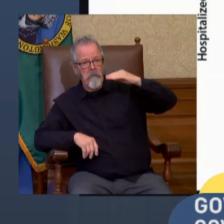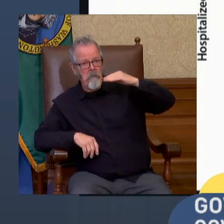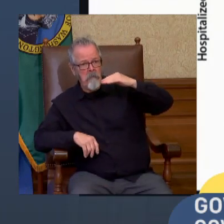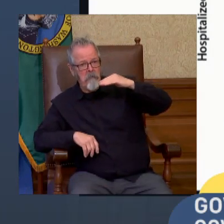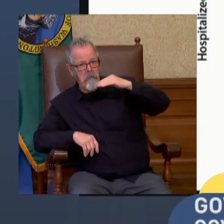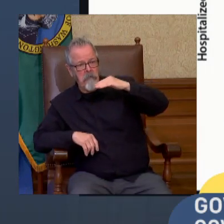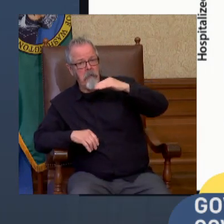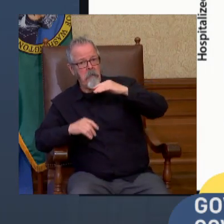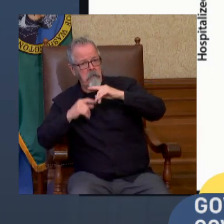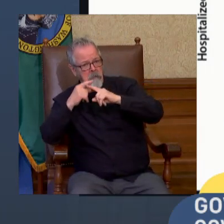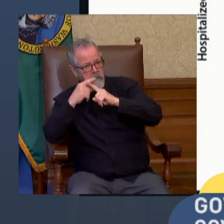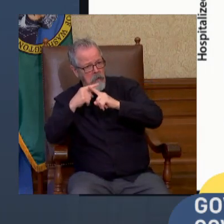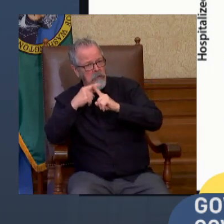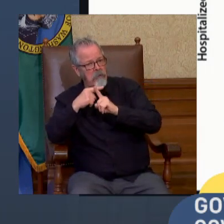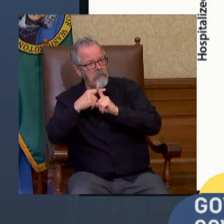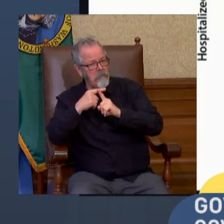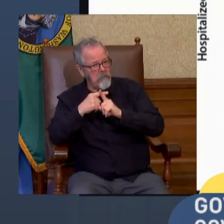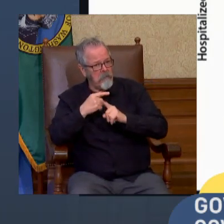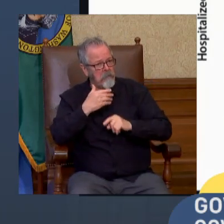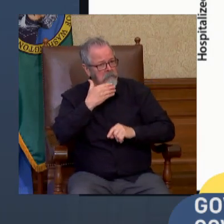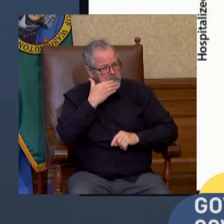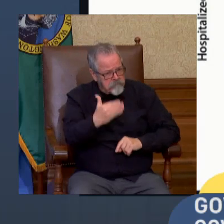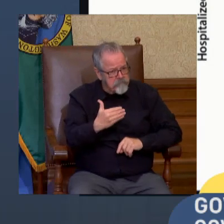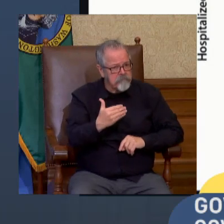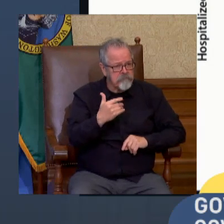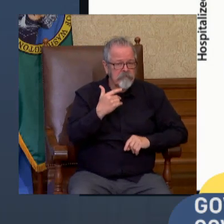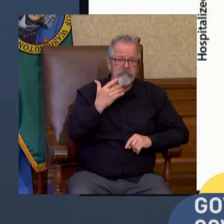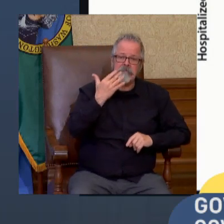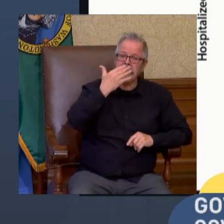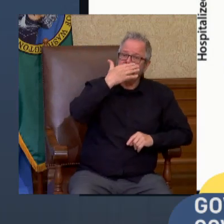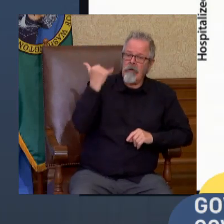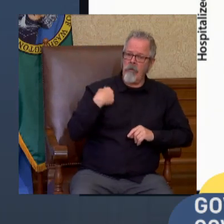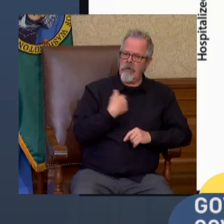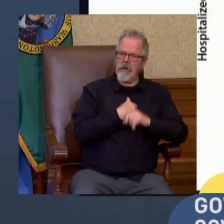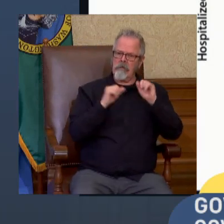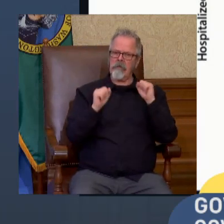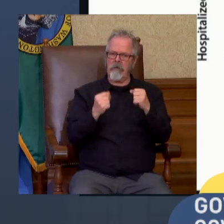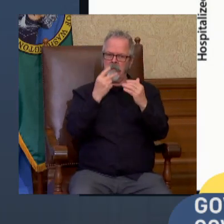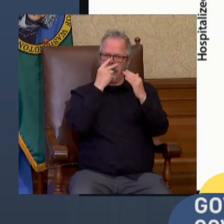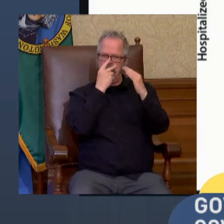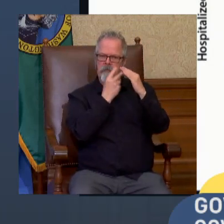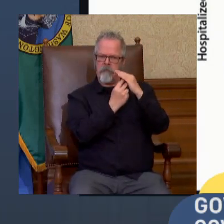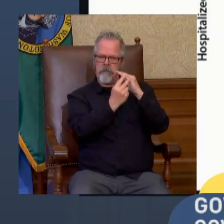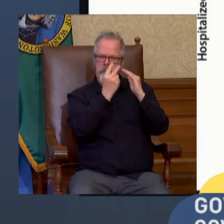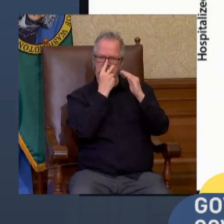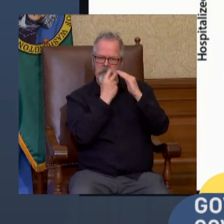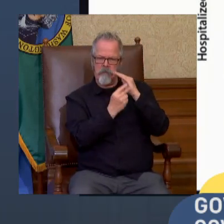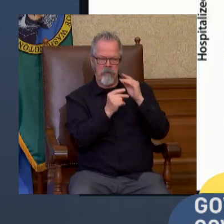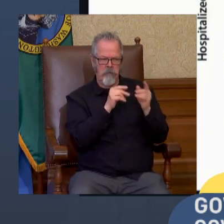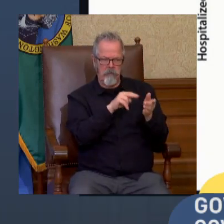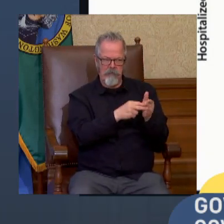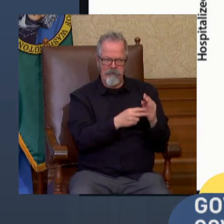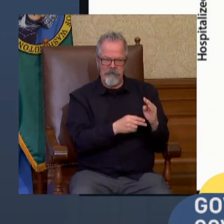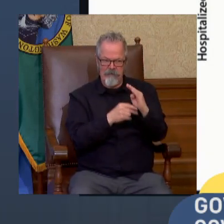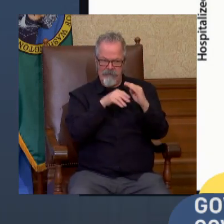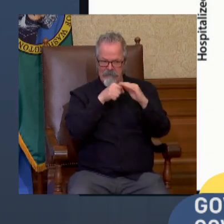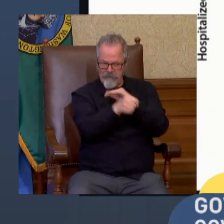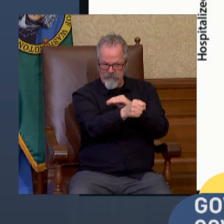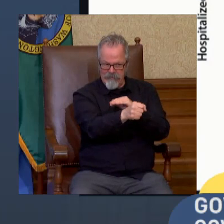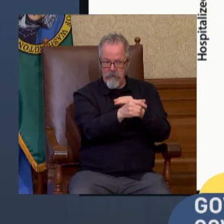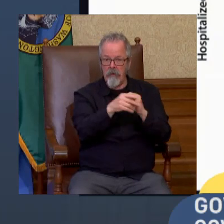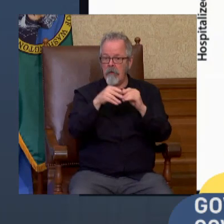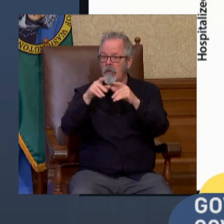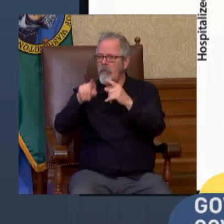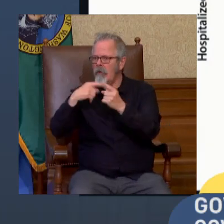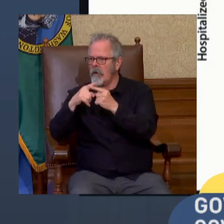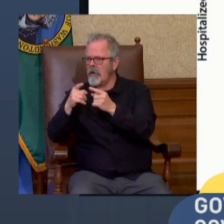hopeful projection of the upcoming weeks of people's course while they're in the hospital. But again, the numbers are too large, and